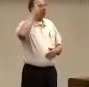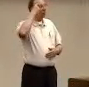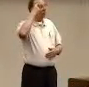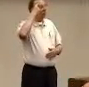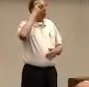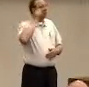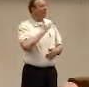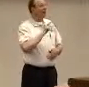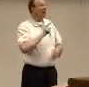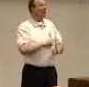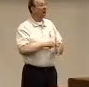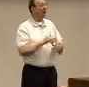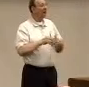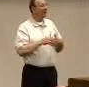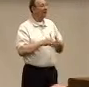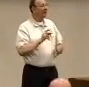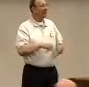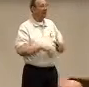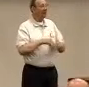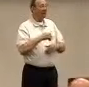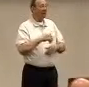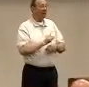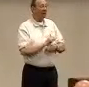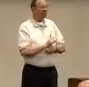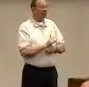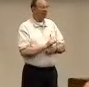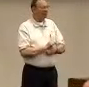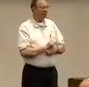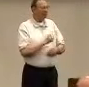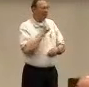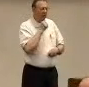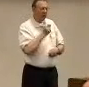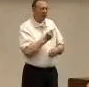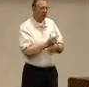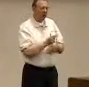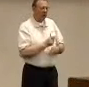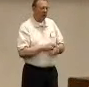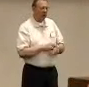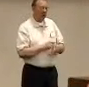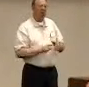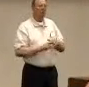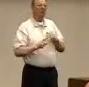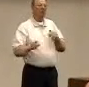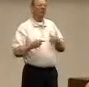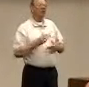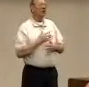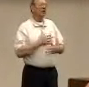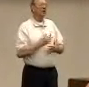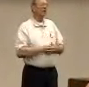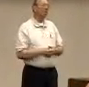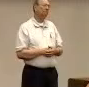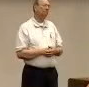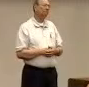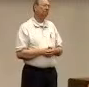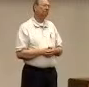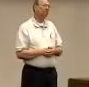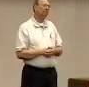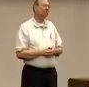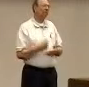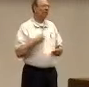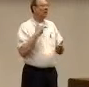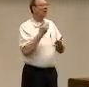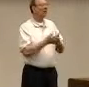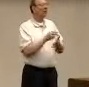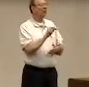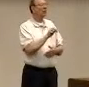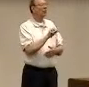Moses thought it was his time to lead the people out of bondage. And we find out it wasn't the right time, so he runs away out of fear.